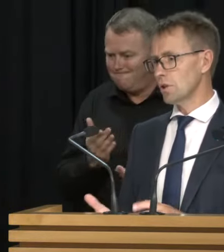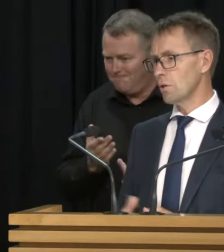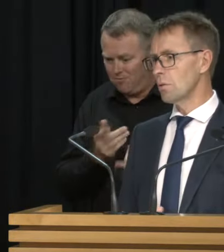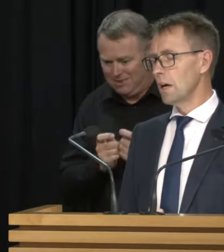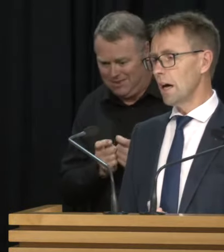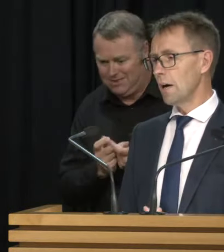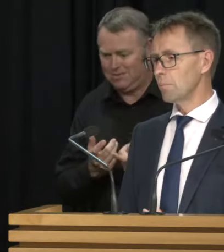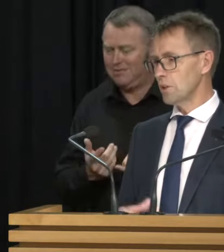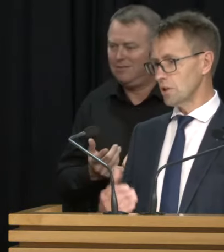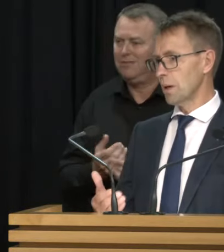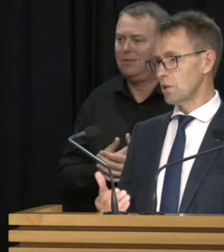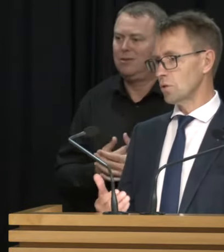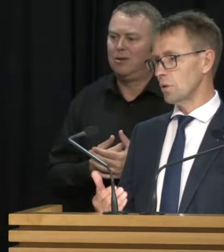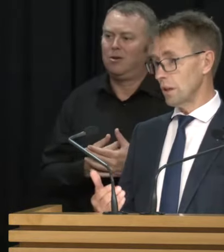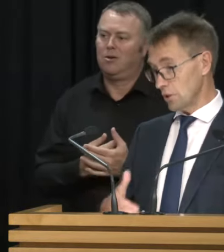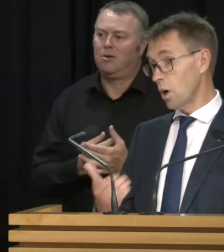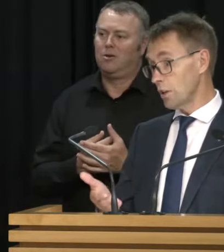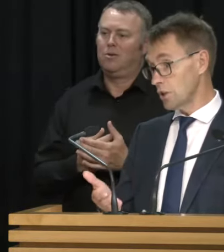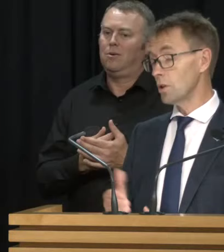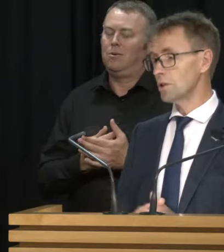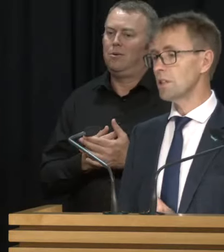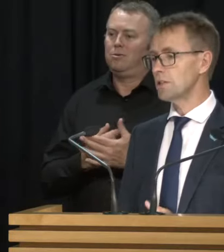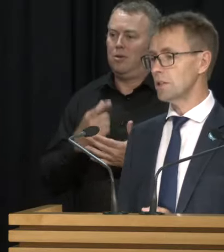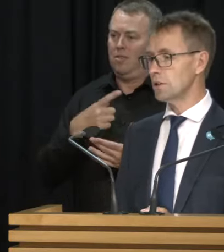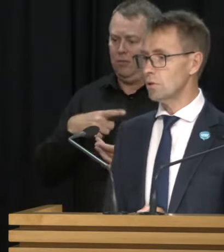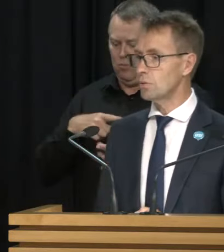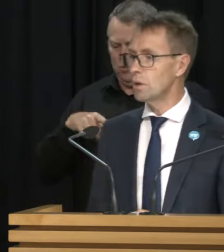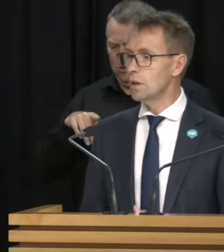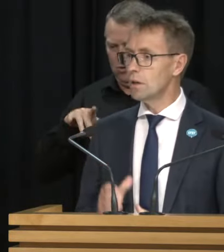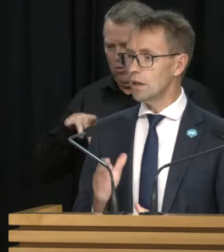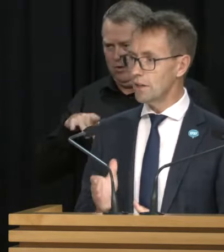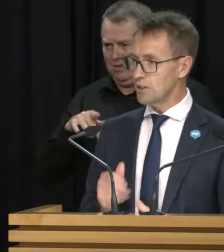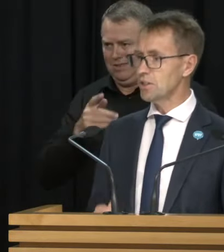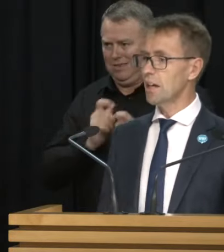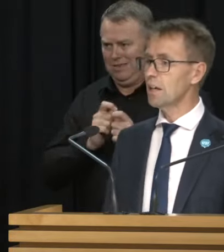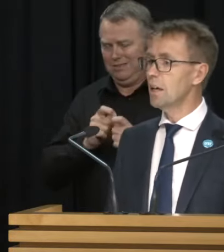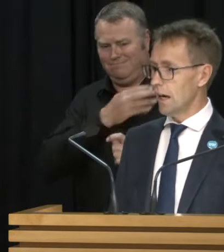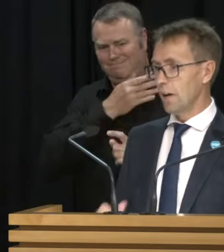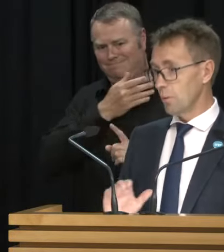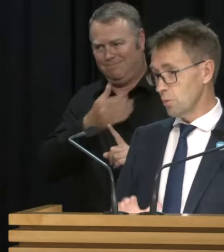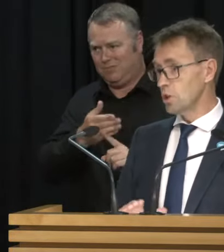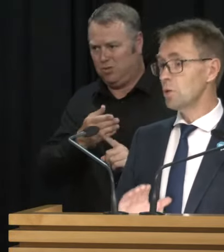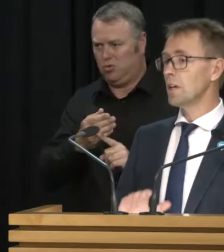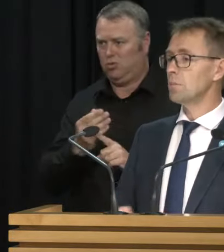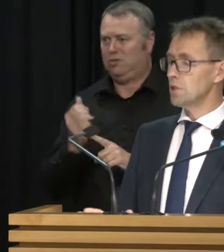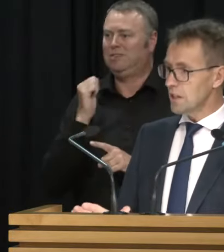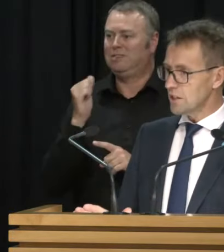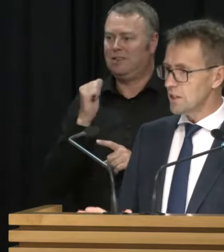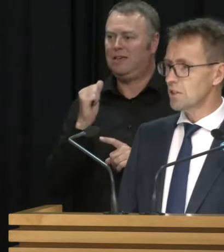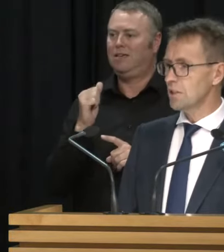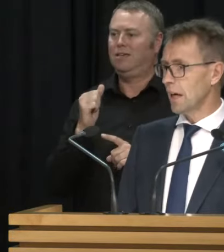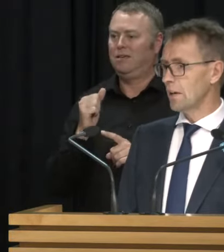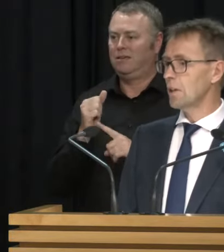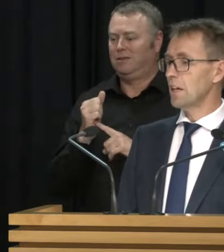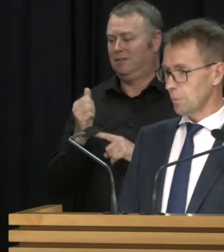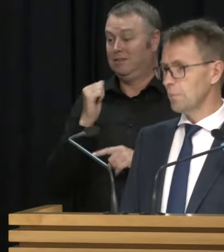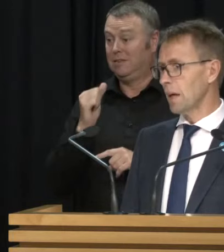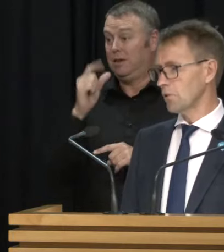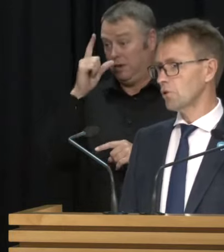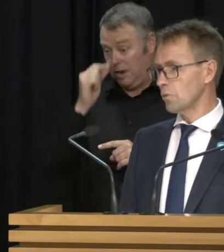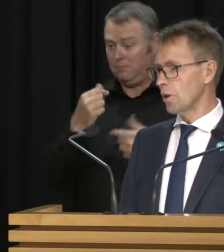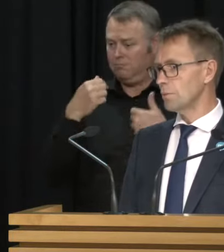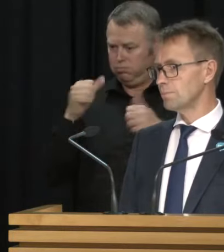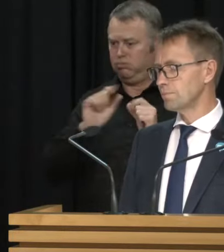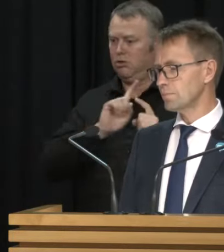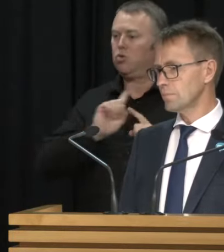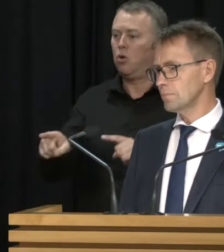but also just make sure. That's why she wasn't tested until yesterday. That was when she was able to get tested and hadn't been back